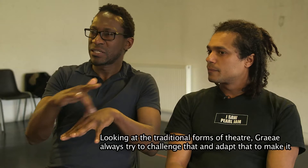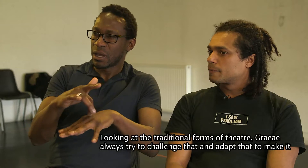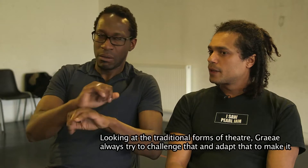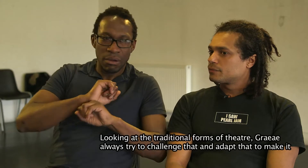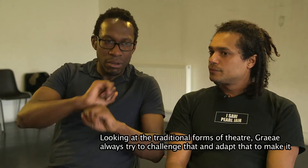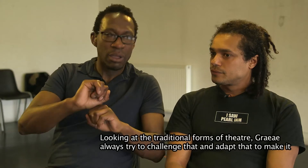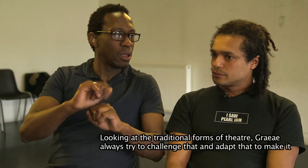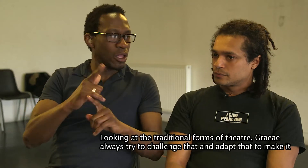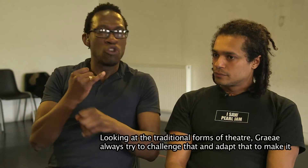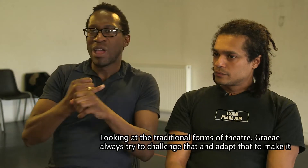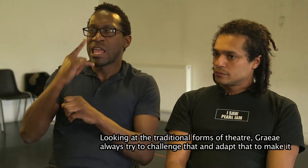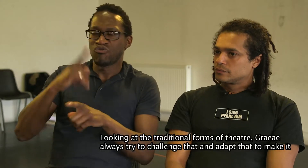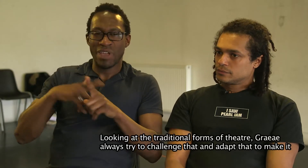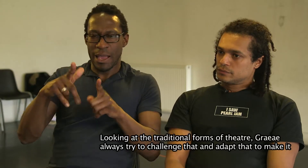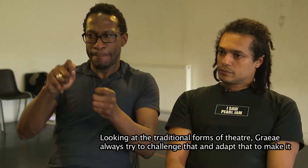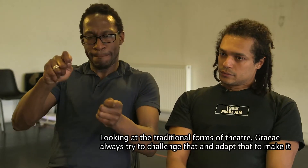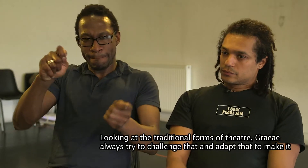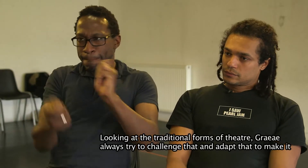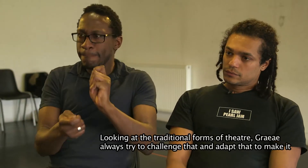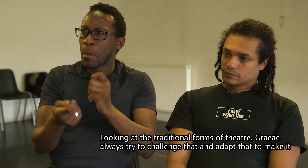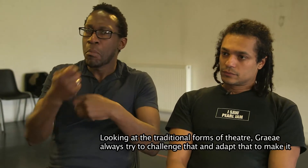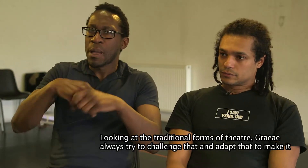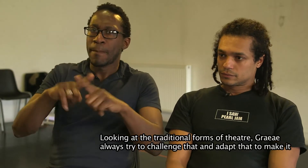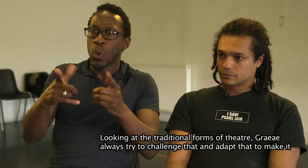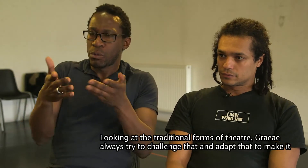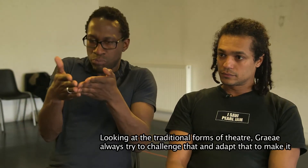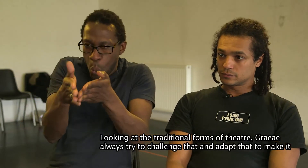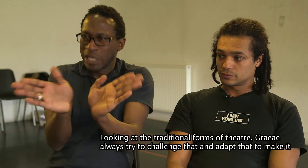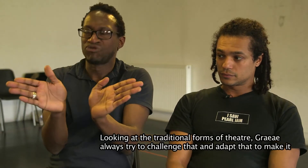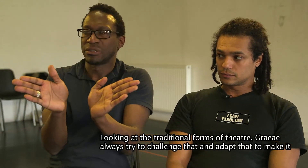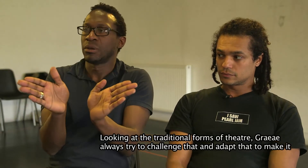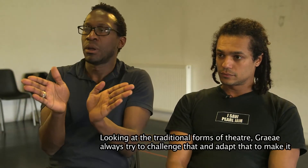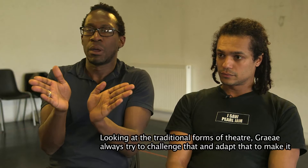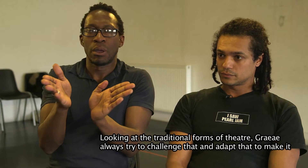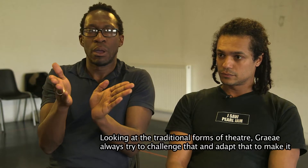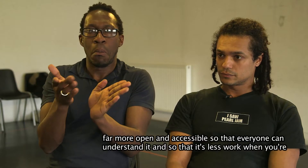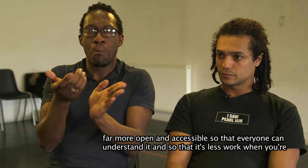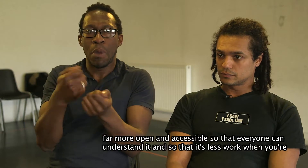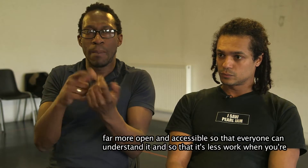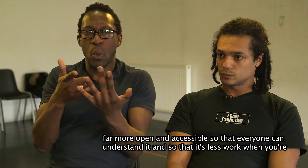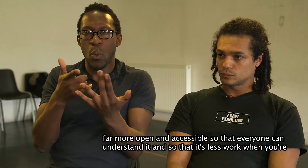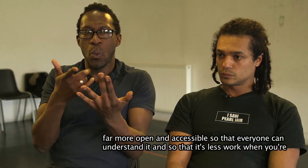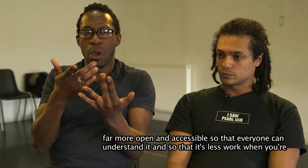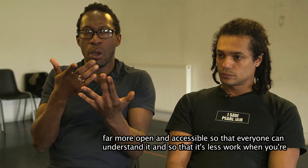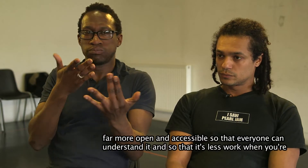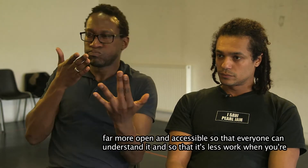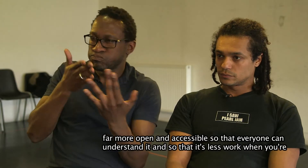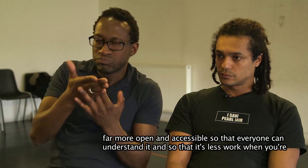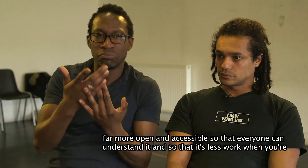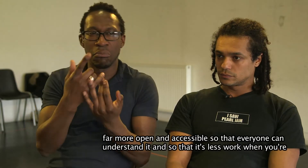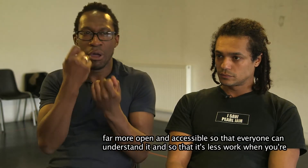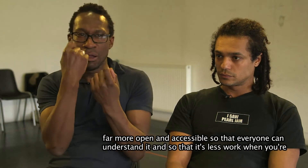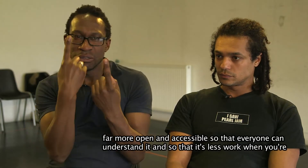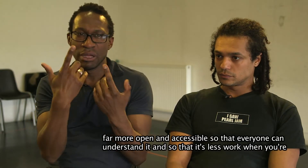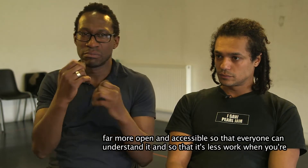Looking at the traditional forms of theatre, and Graeae always tried to challenge that and adapt that to make it far more open and